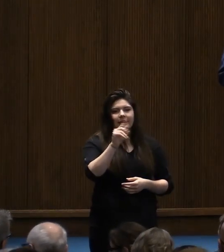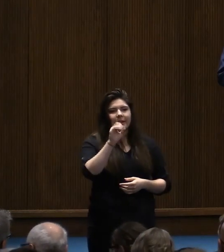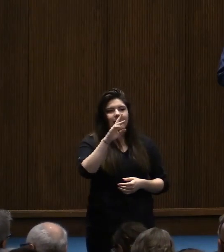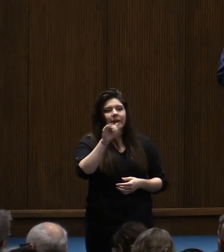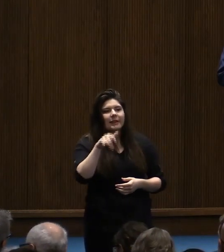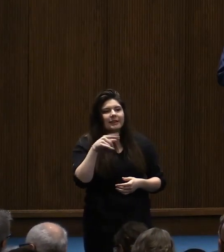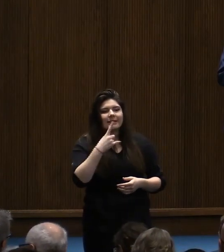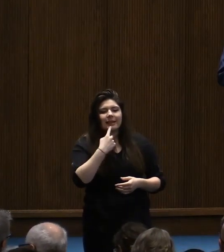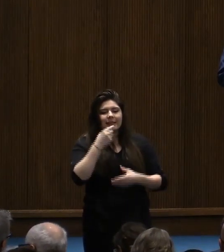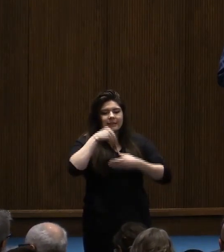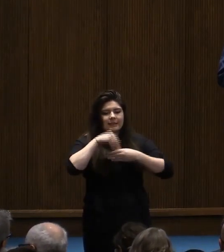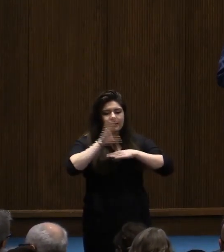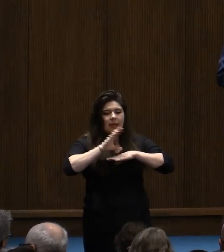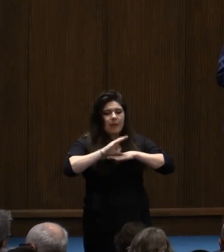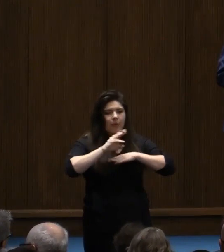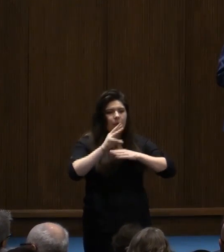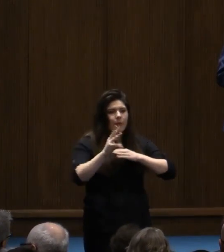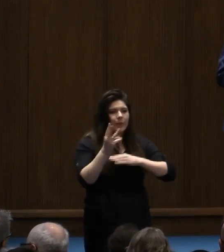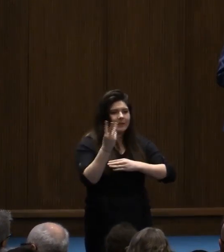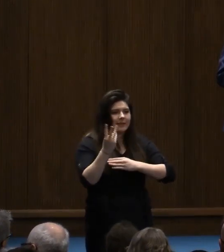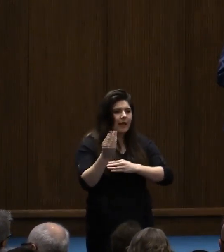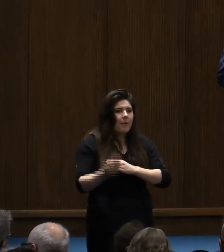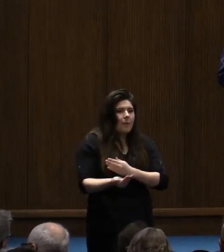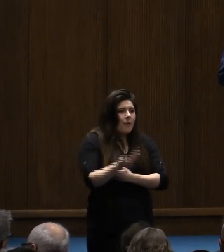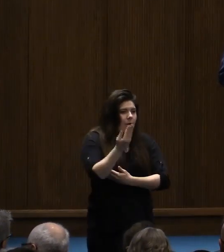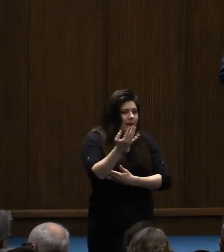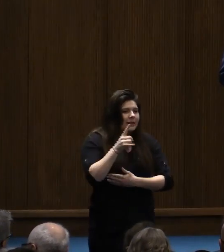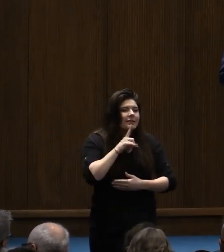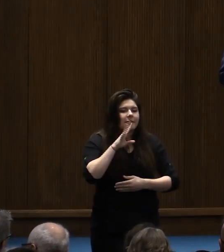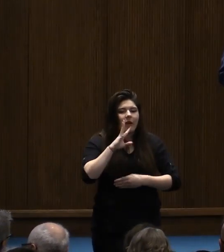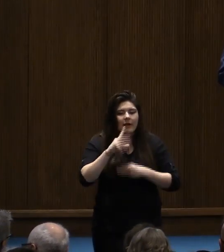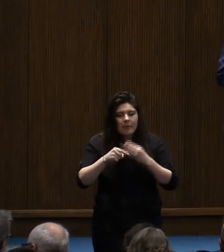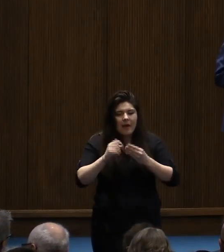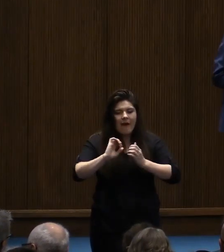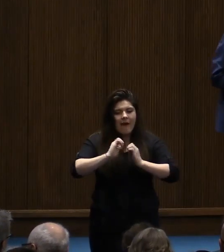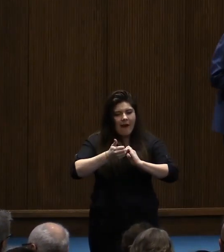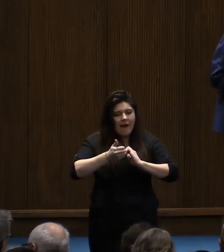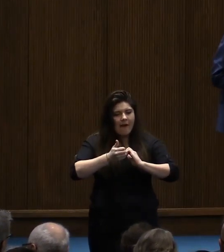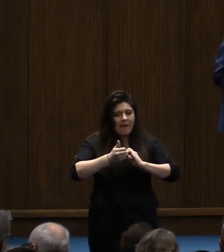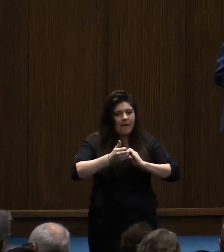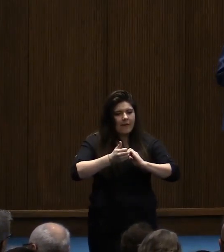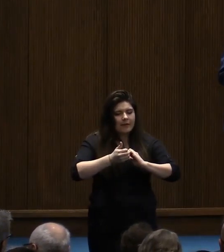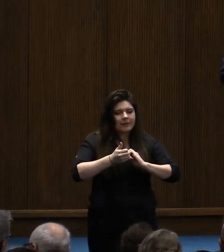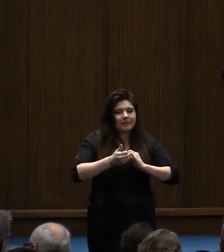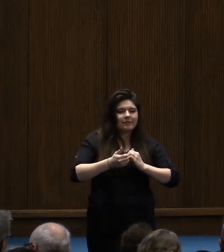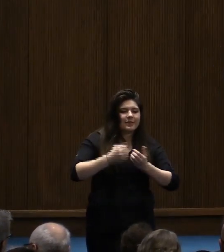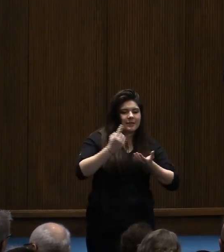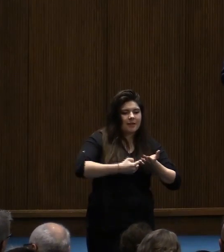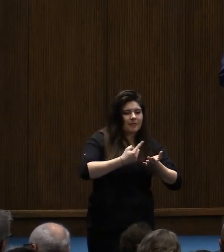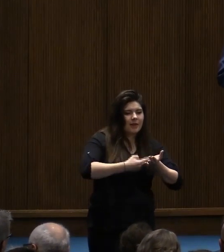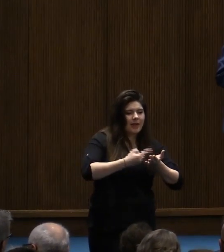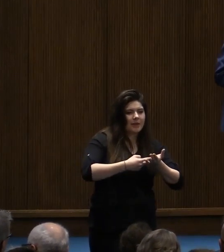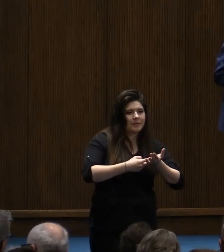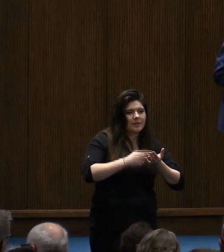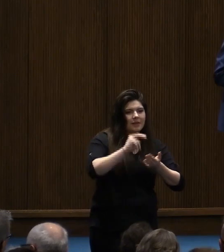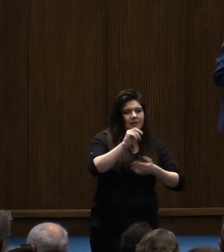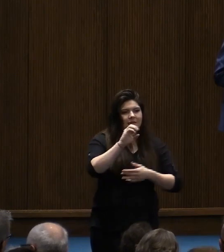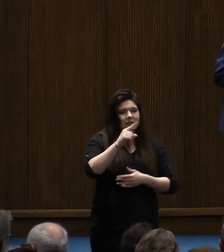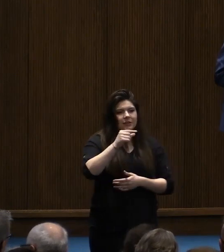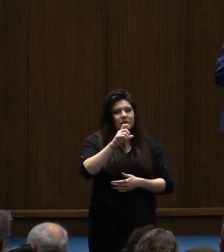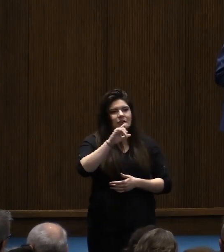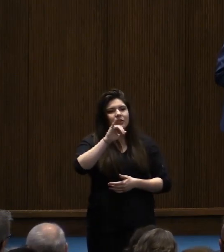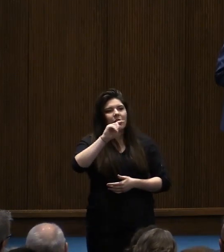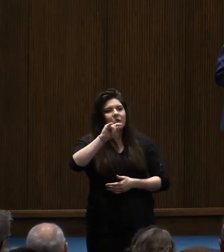chapel on Wednesday morning, he talked about how nostalgia sometimes can be an enemy to